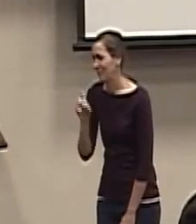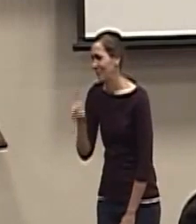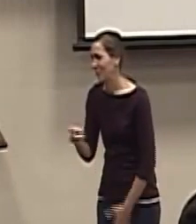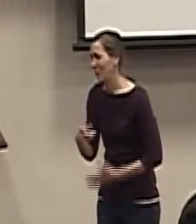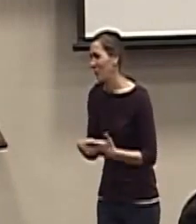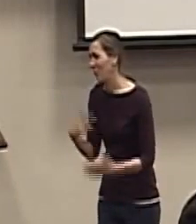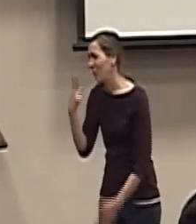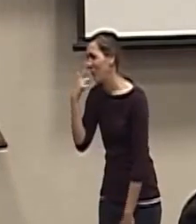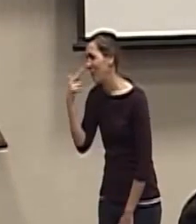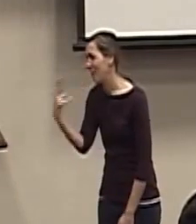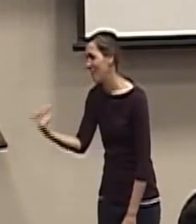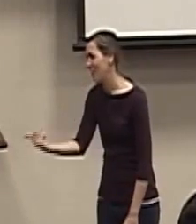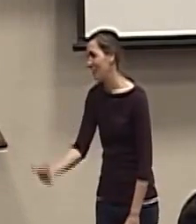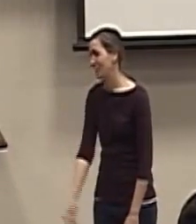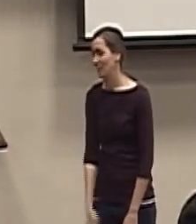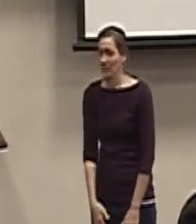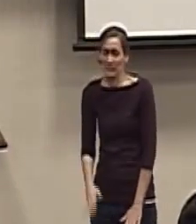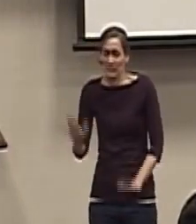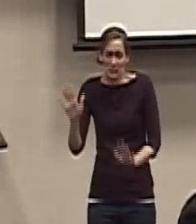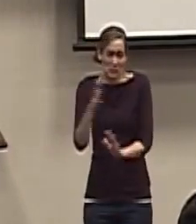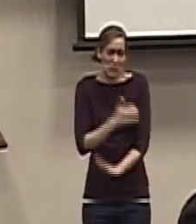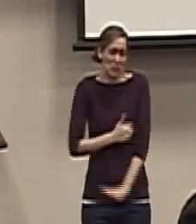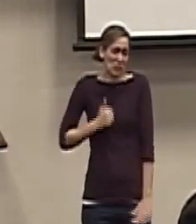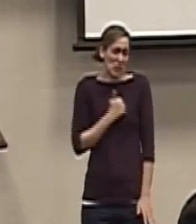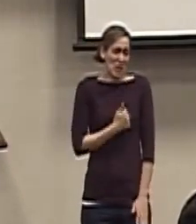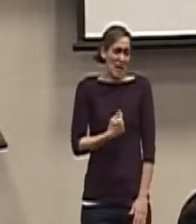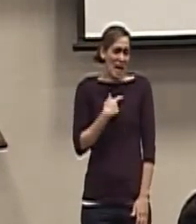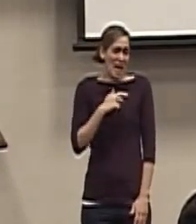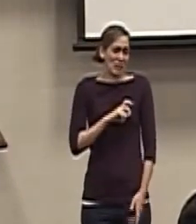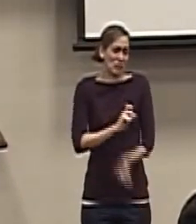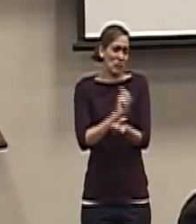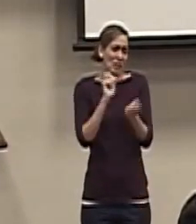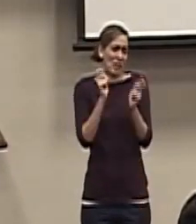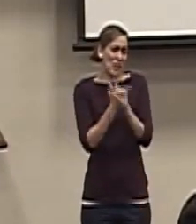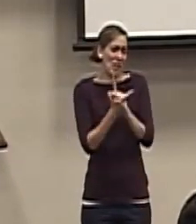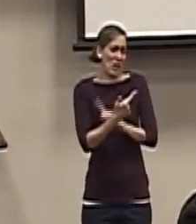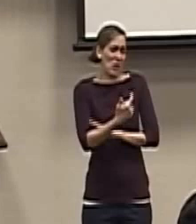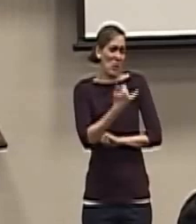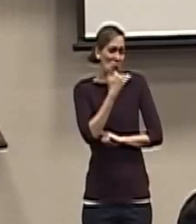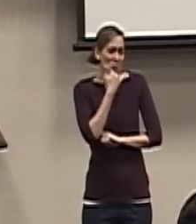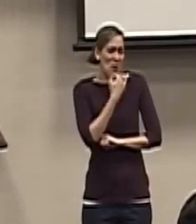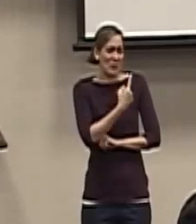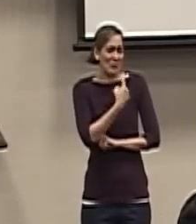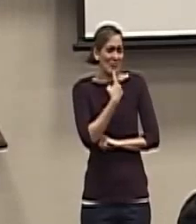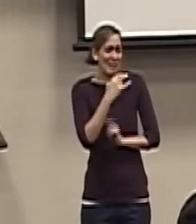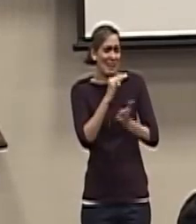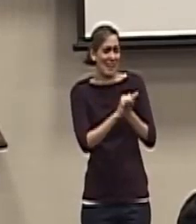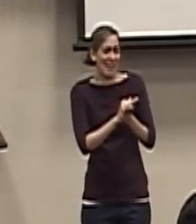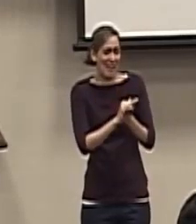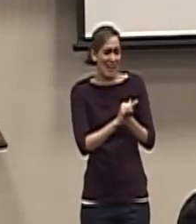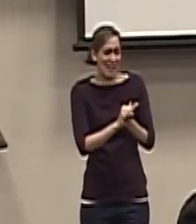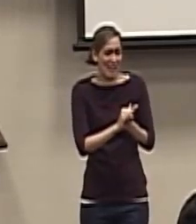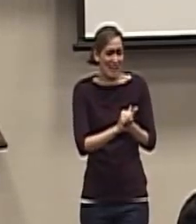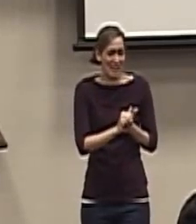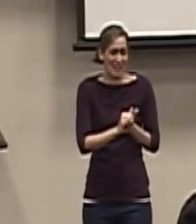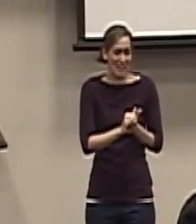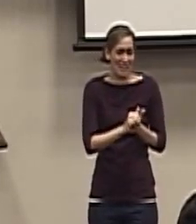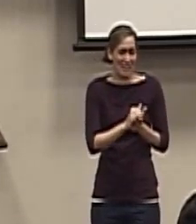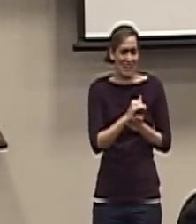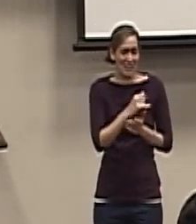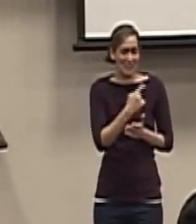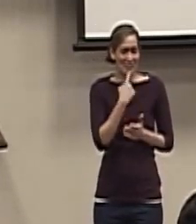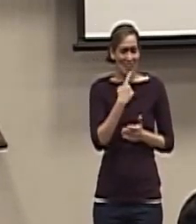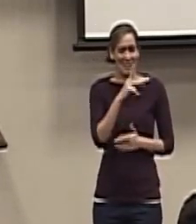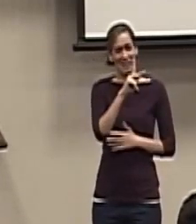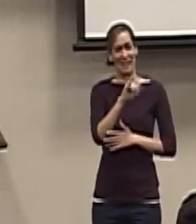funny?" And she said, "My fault, I just mistranslated. You said Calas muy guapo, Carlos very handsome, but